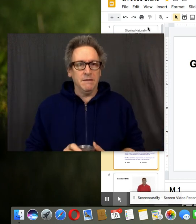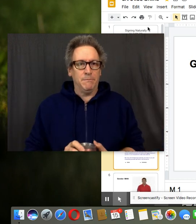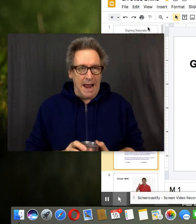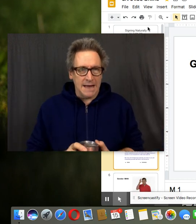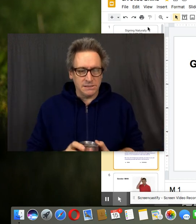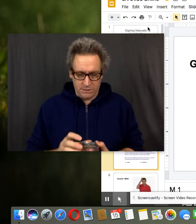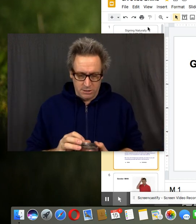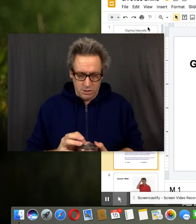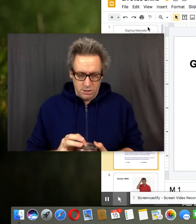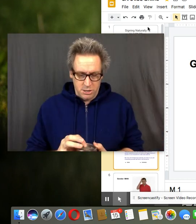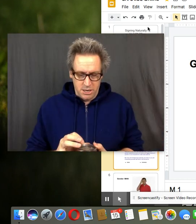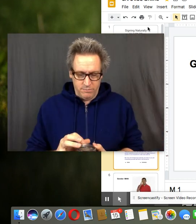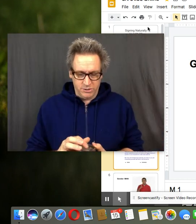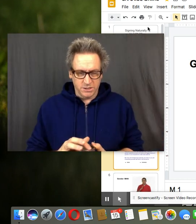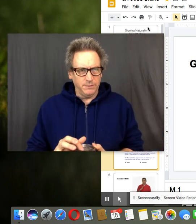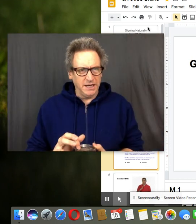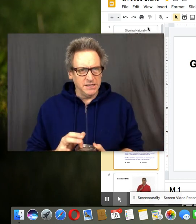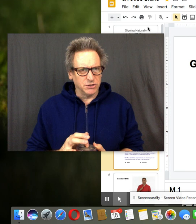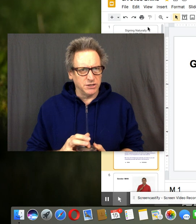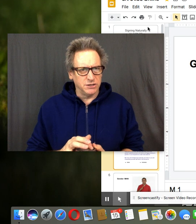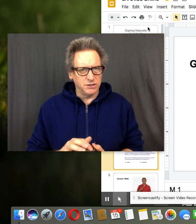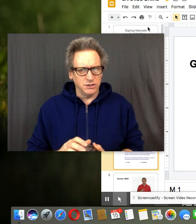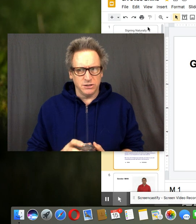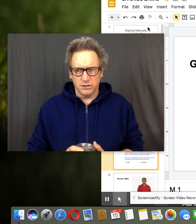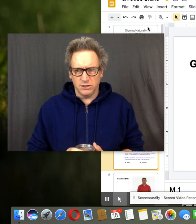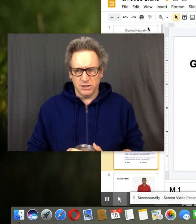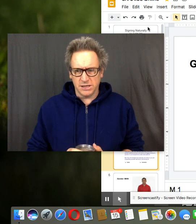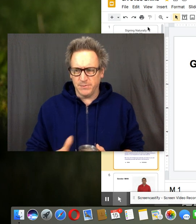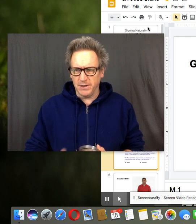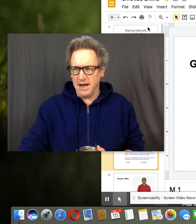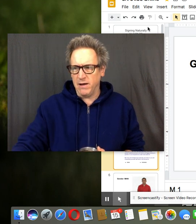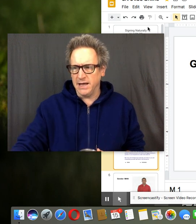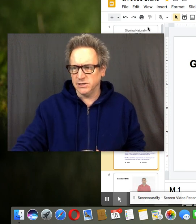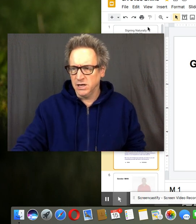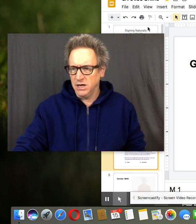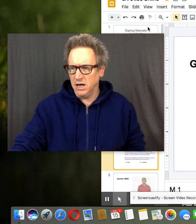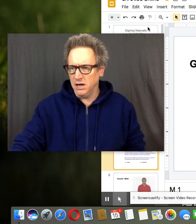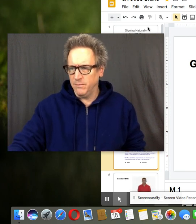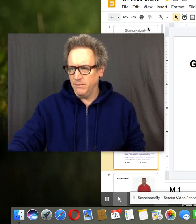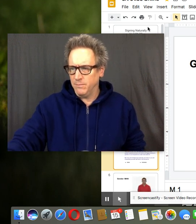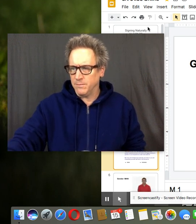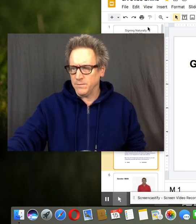in the past, this was a little bit easier to discuss, but now as